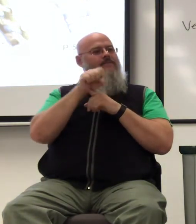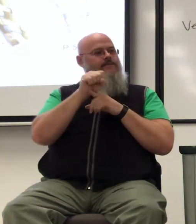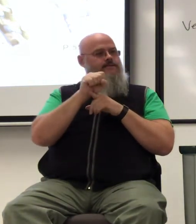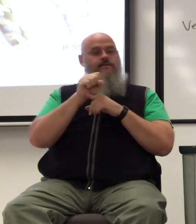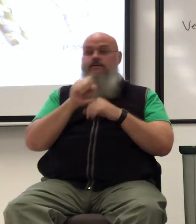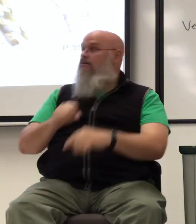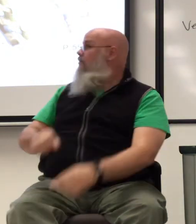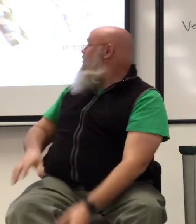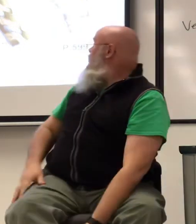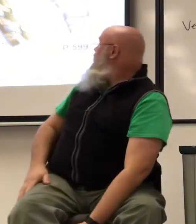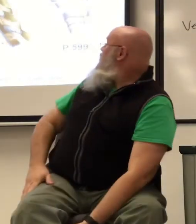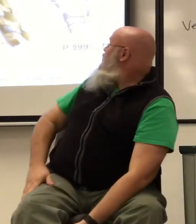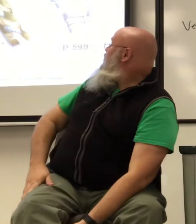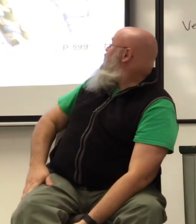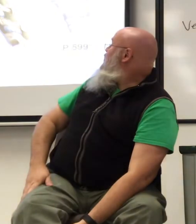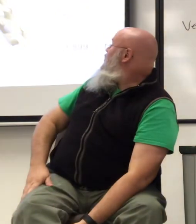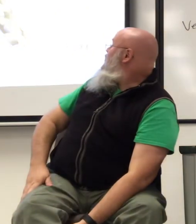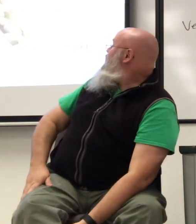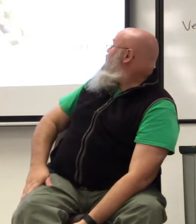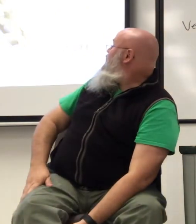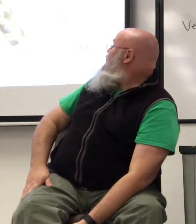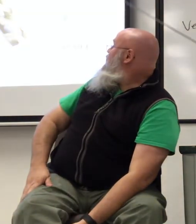lips?